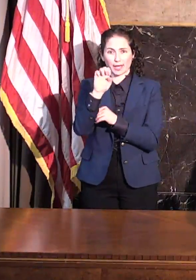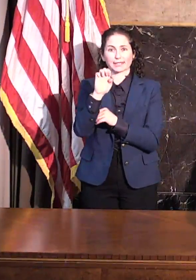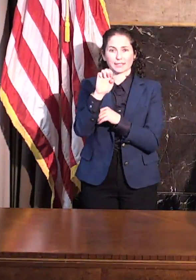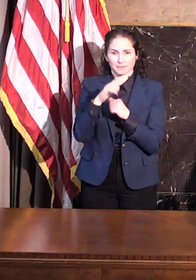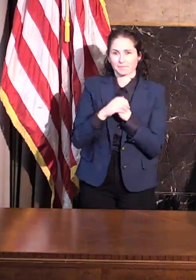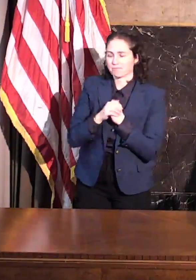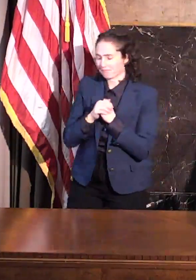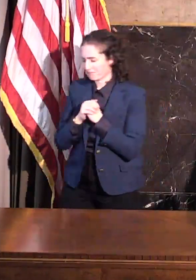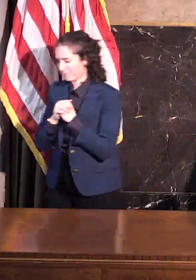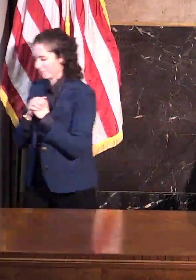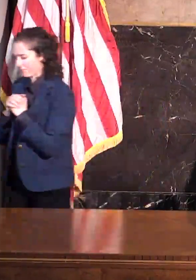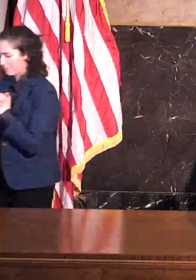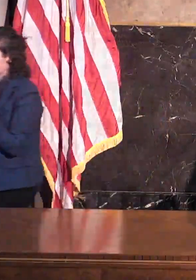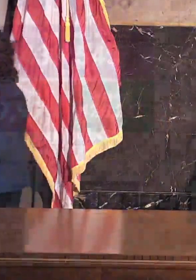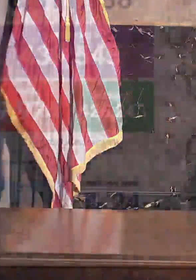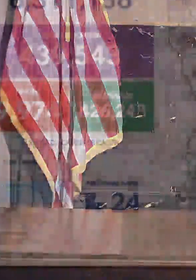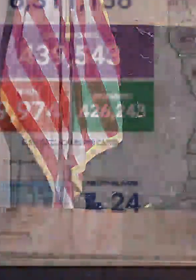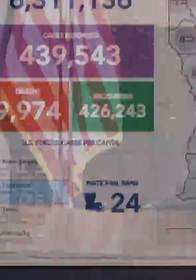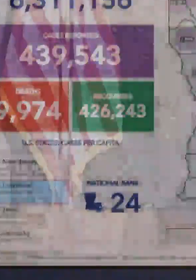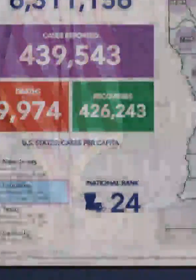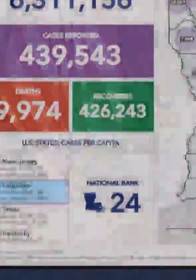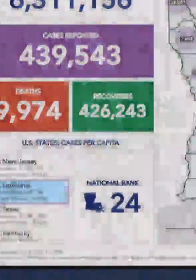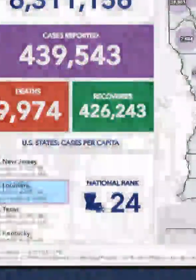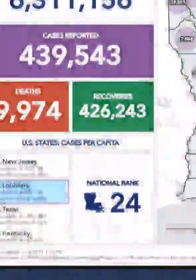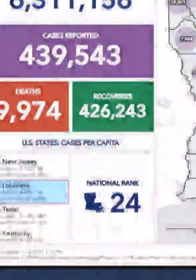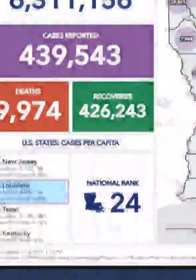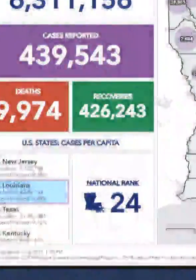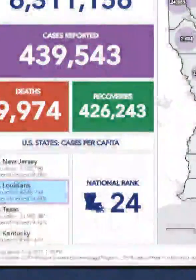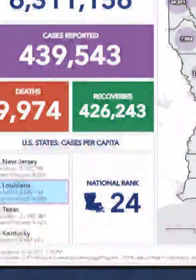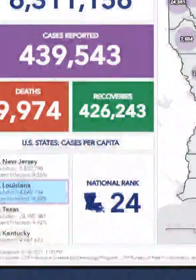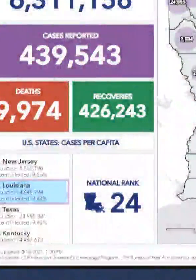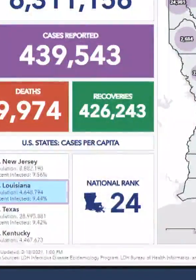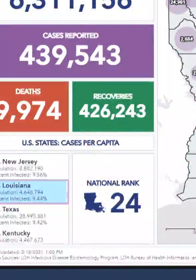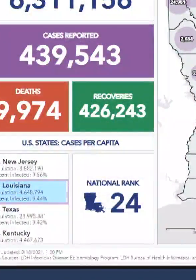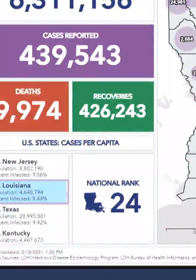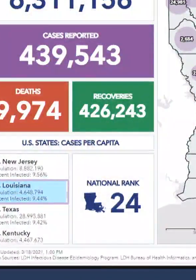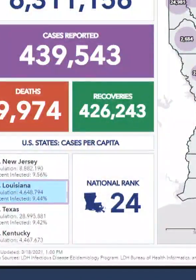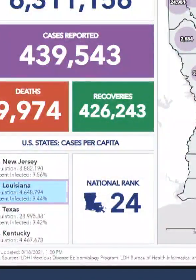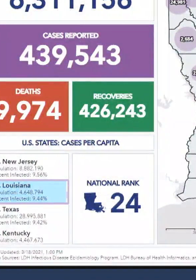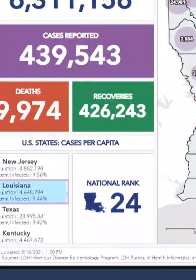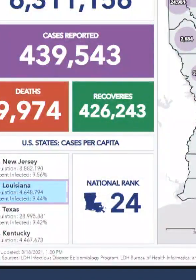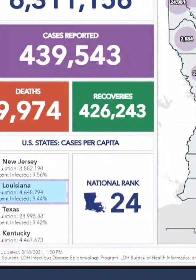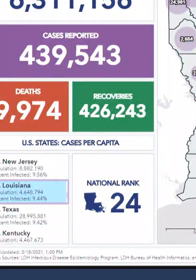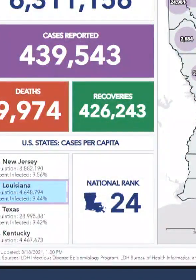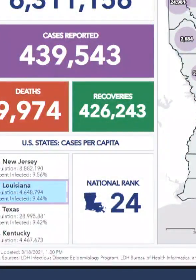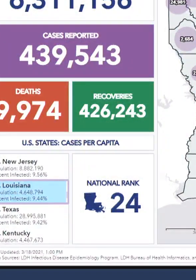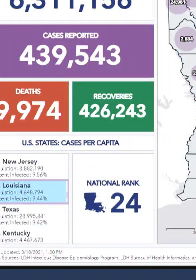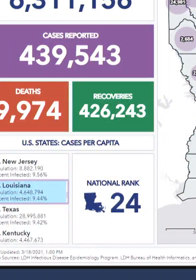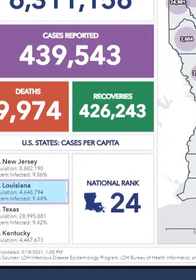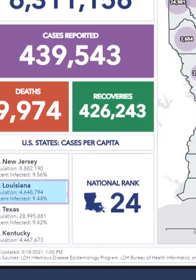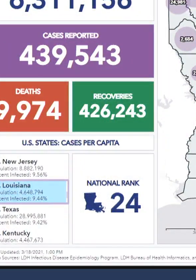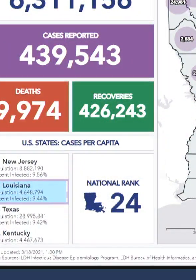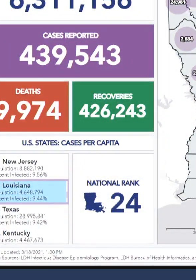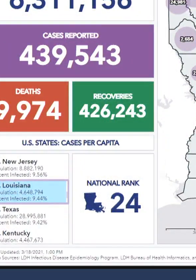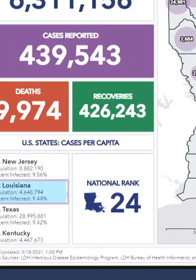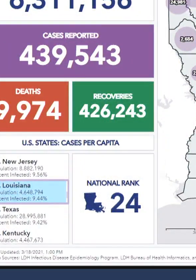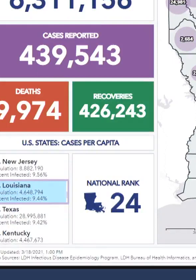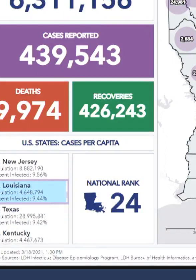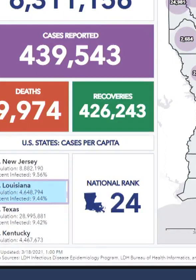We, as I mentioned, are continuing to see encouraging trends with our numbers related to COVID-19. Today, we are